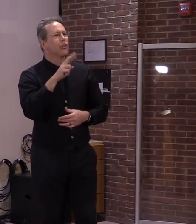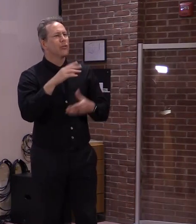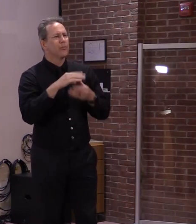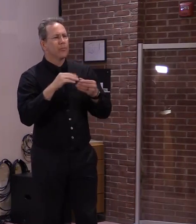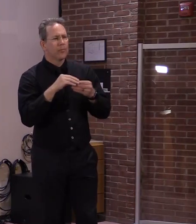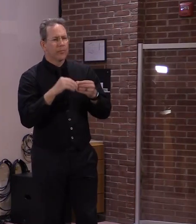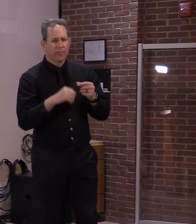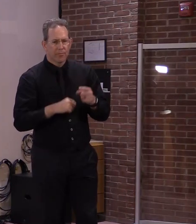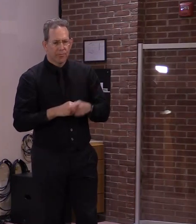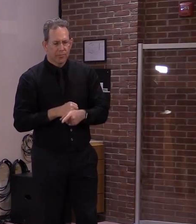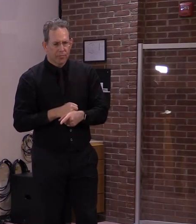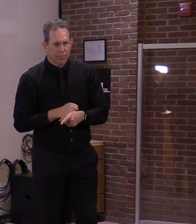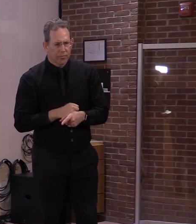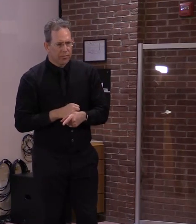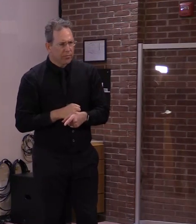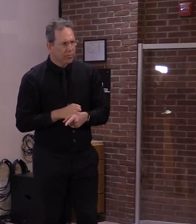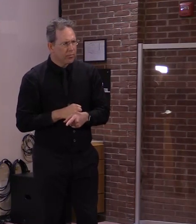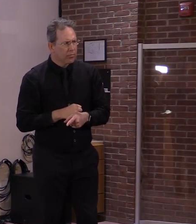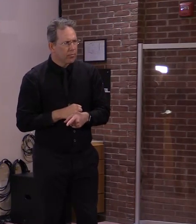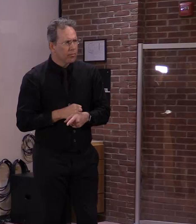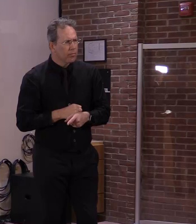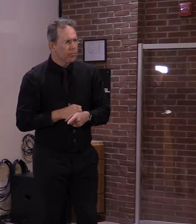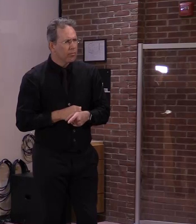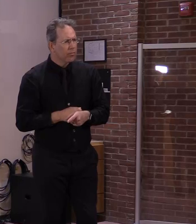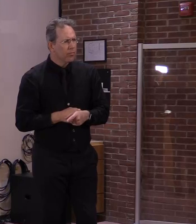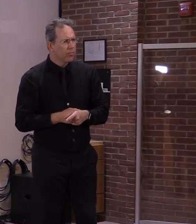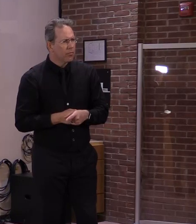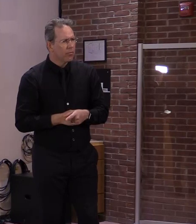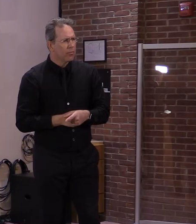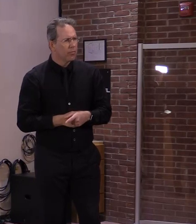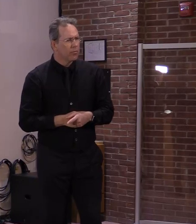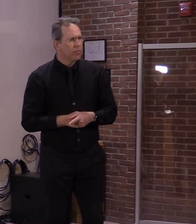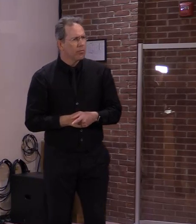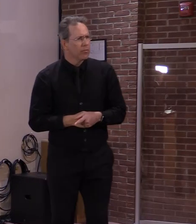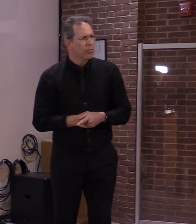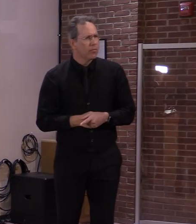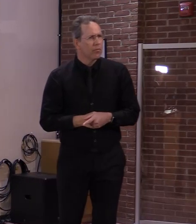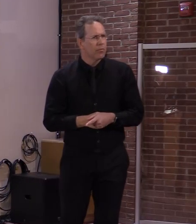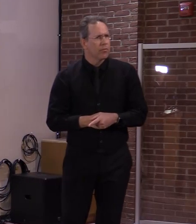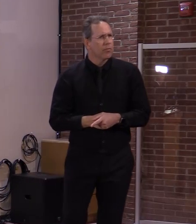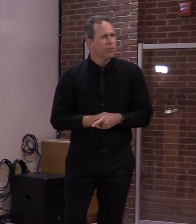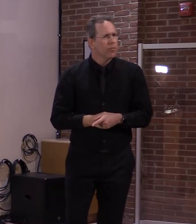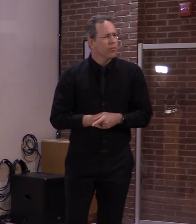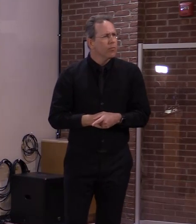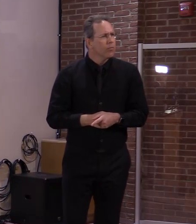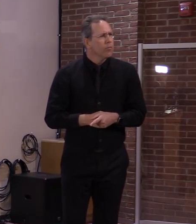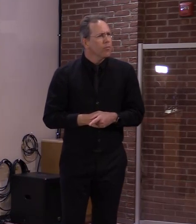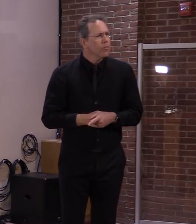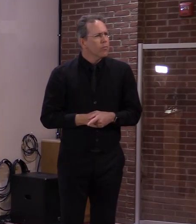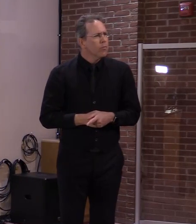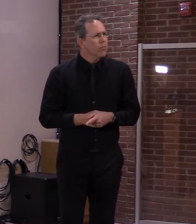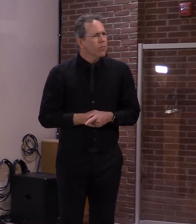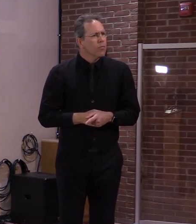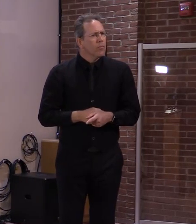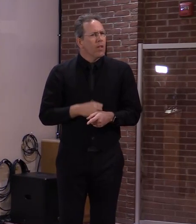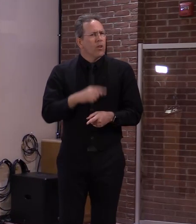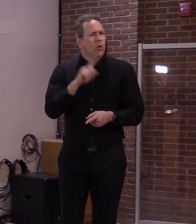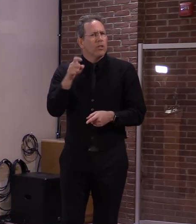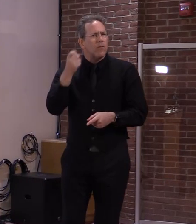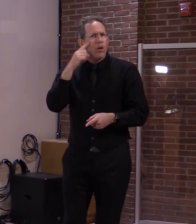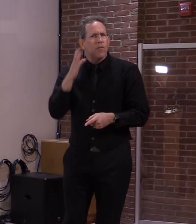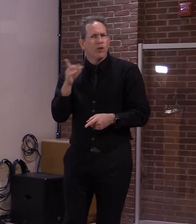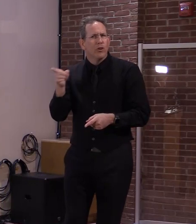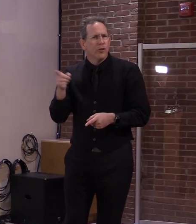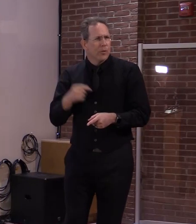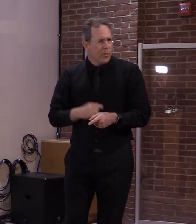Hi. One more question for the governor on the use of ARPA money. In your letter to lawmakers this weekend, you criticized them for